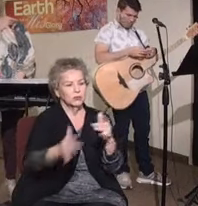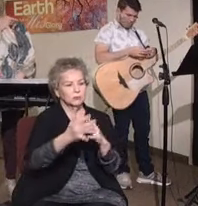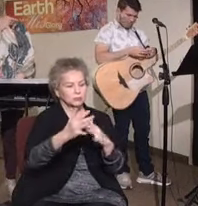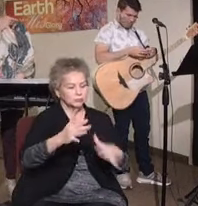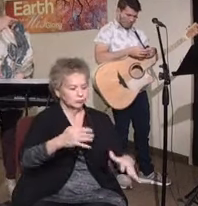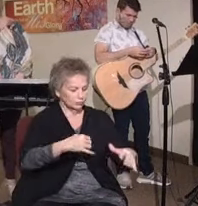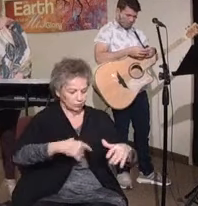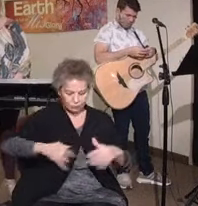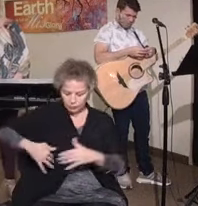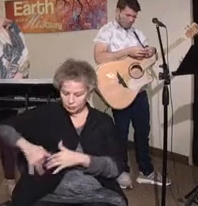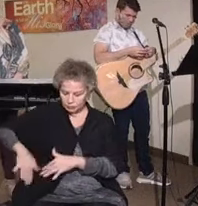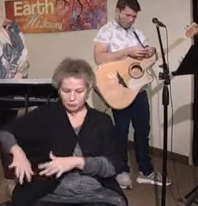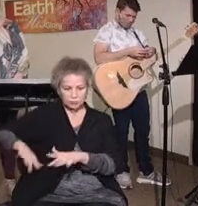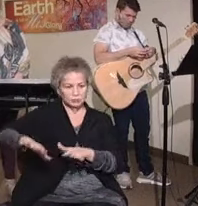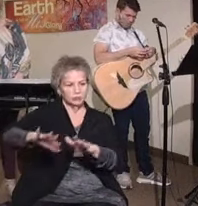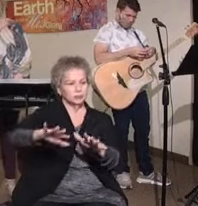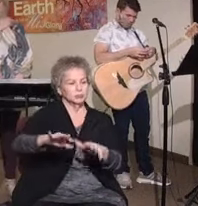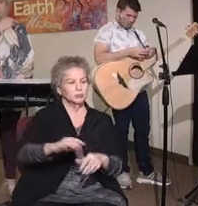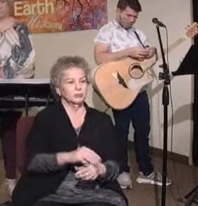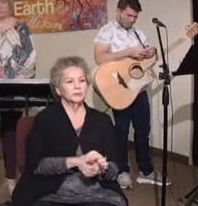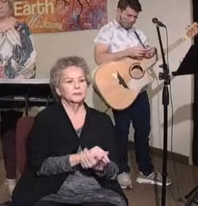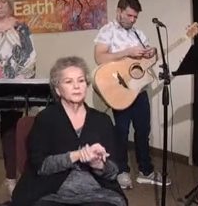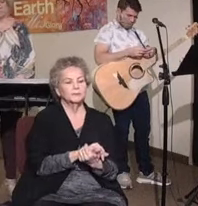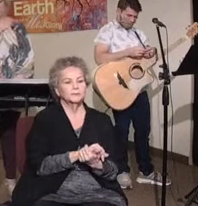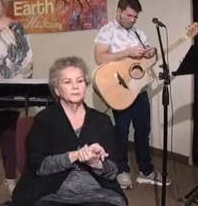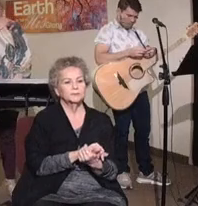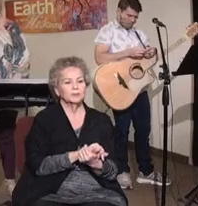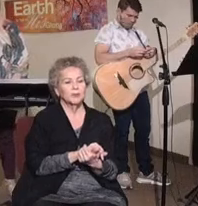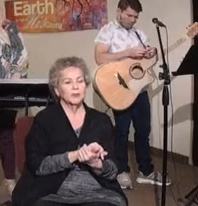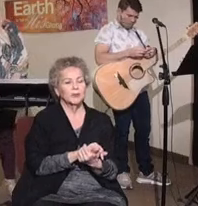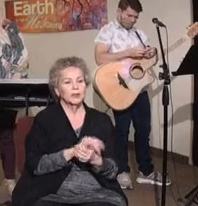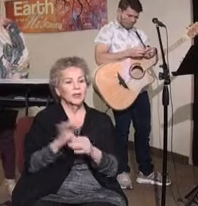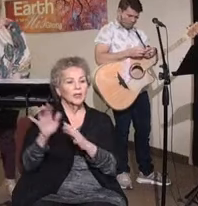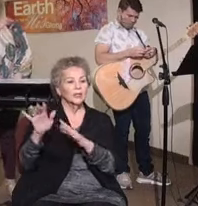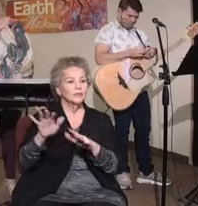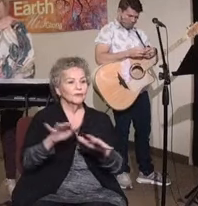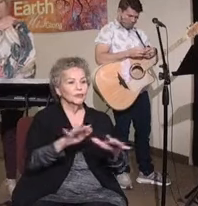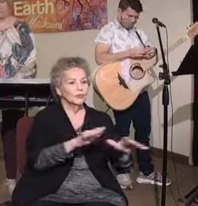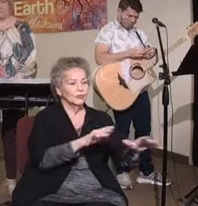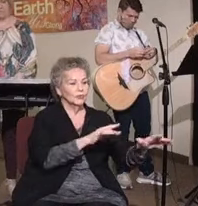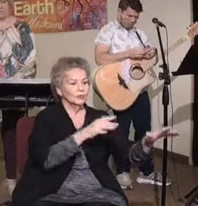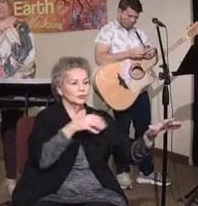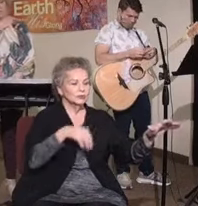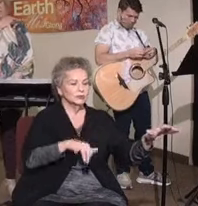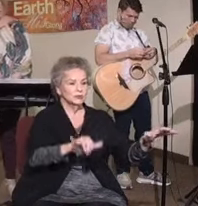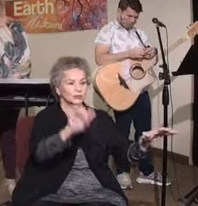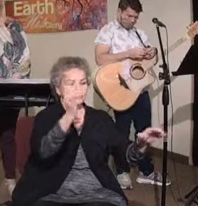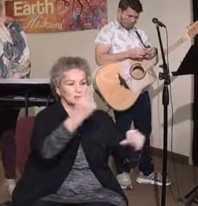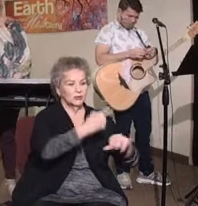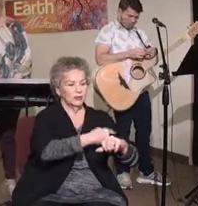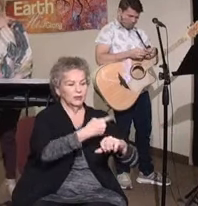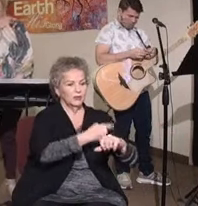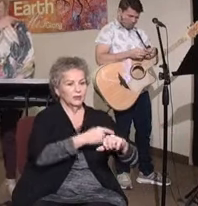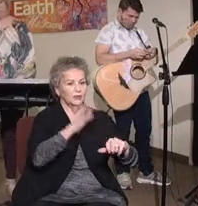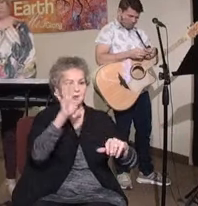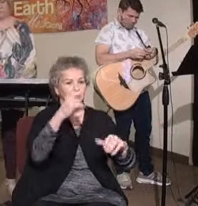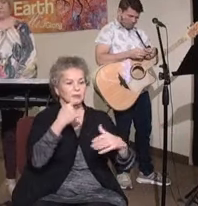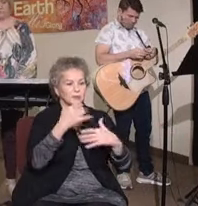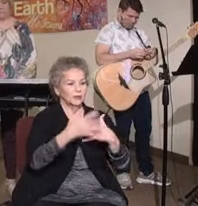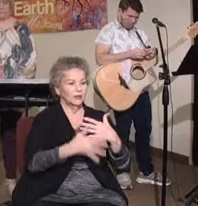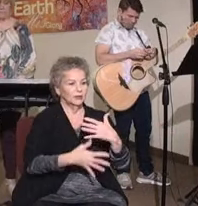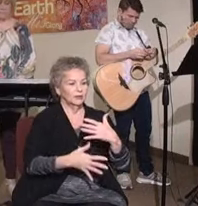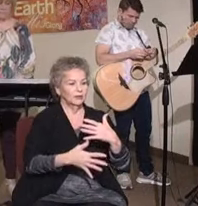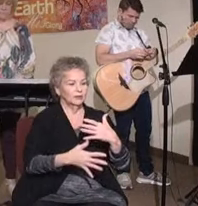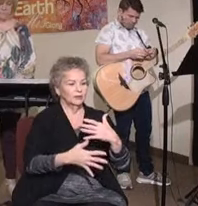gushed out through his side. And it flows today for us to continue